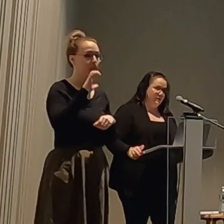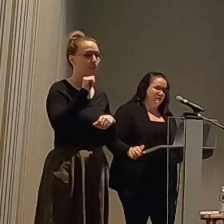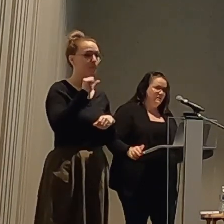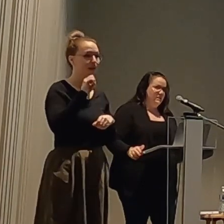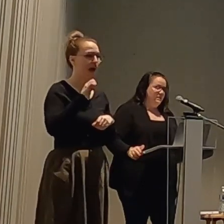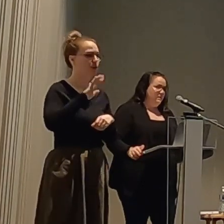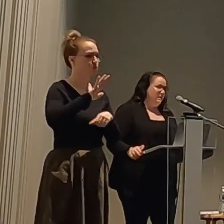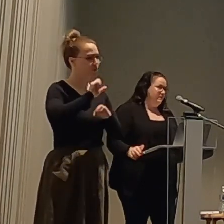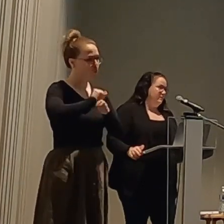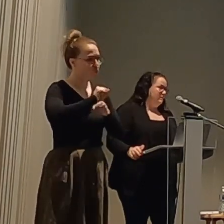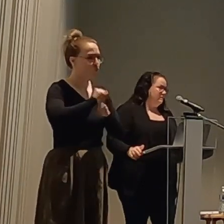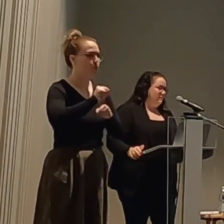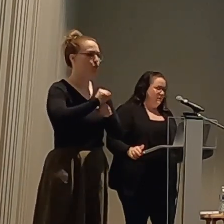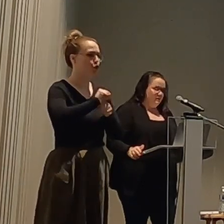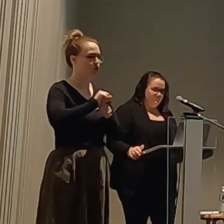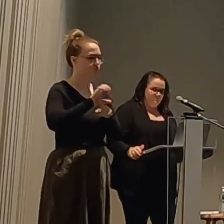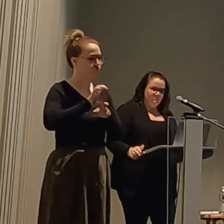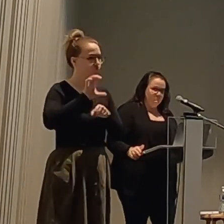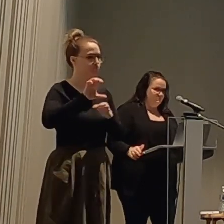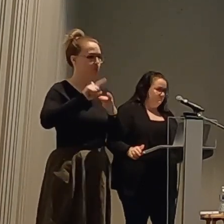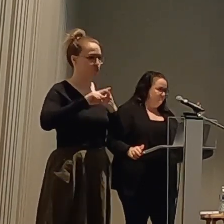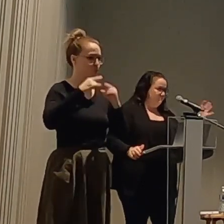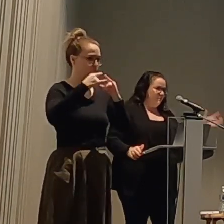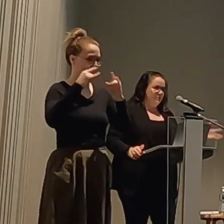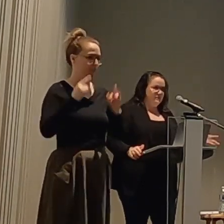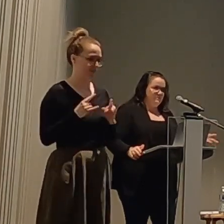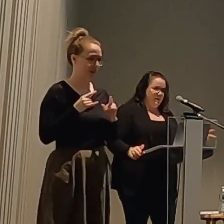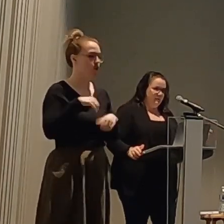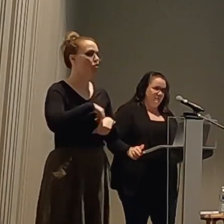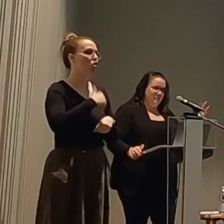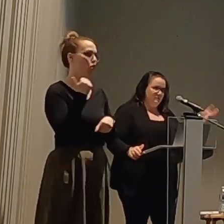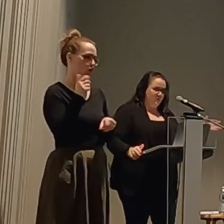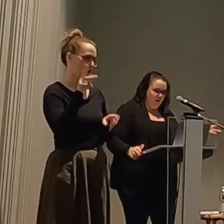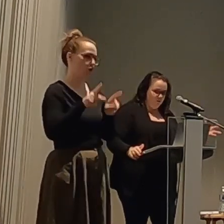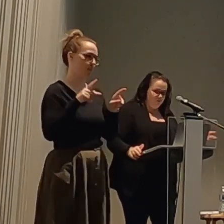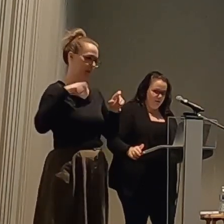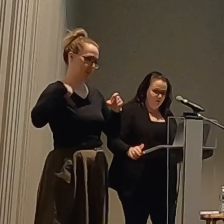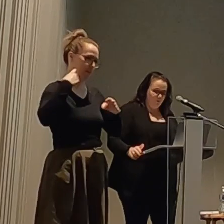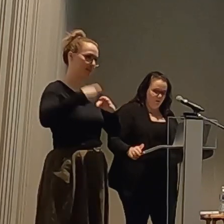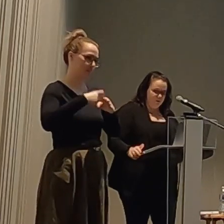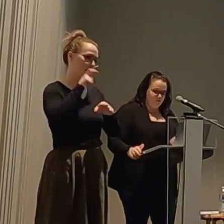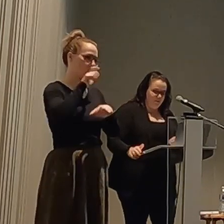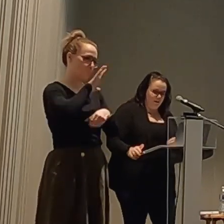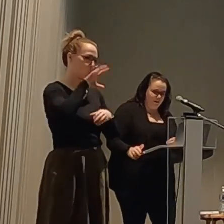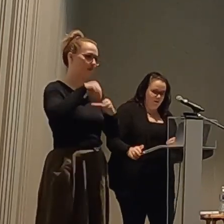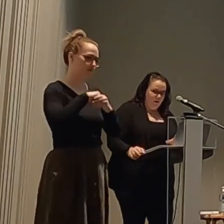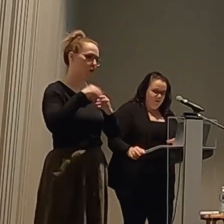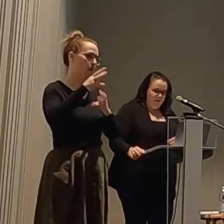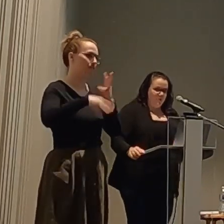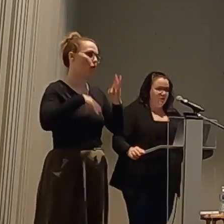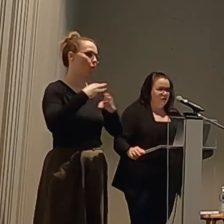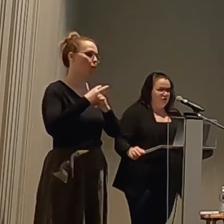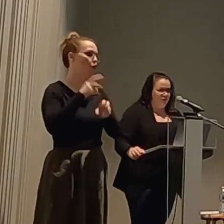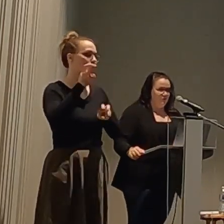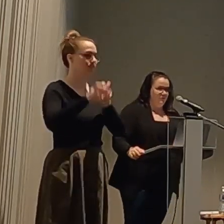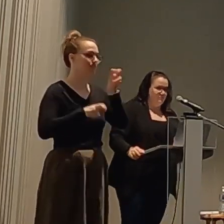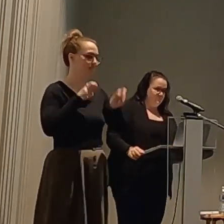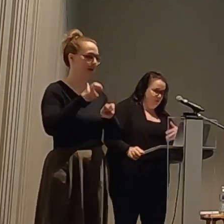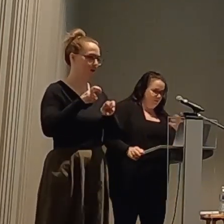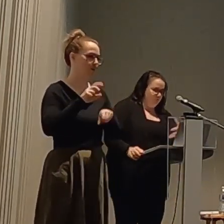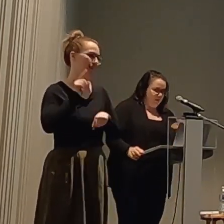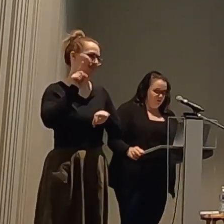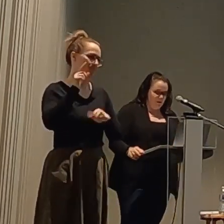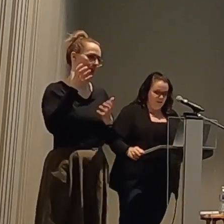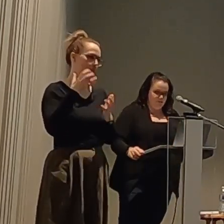that pavilion, other people in Spain that were involved in the World's Fair, they wanted to